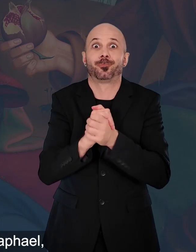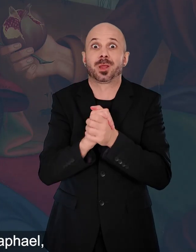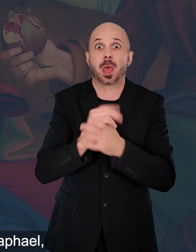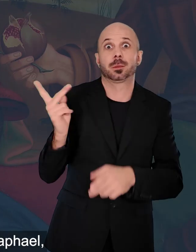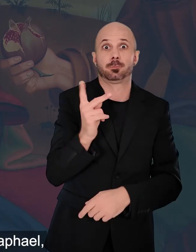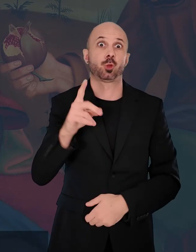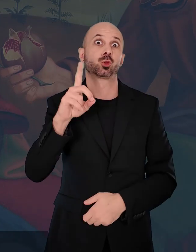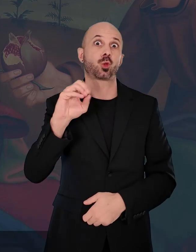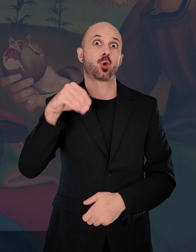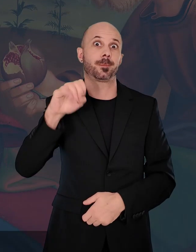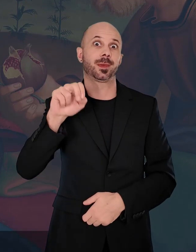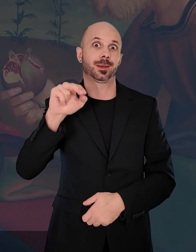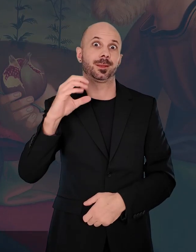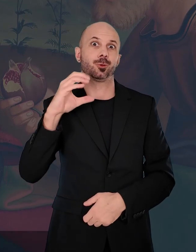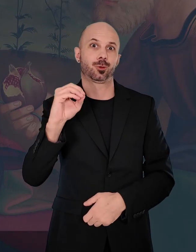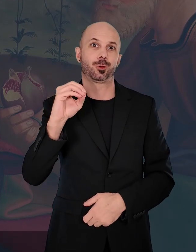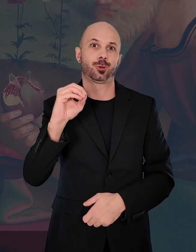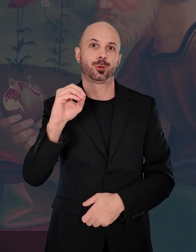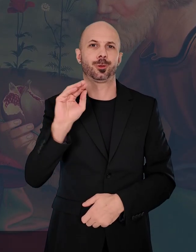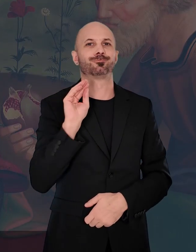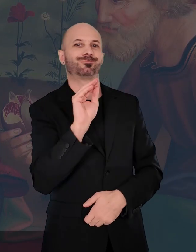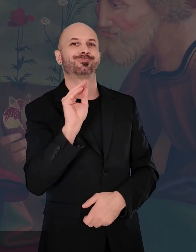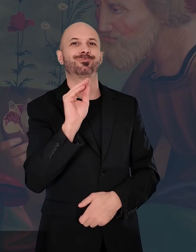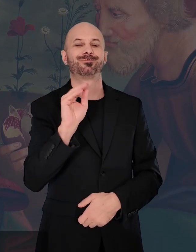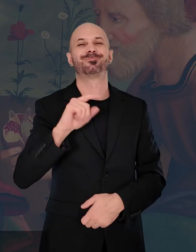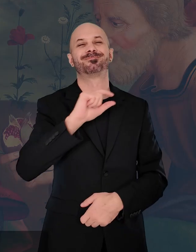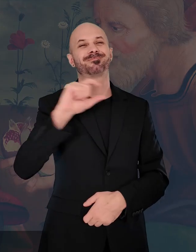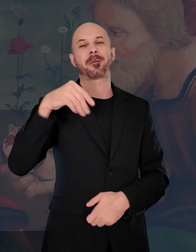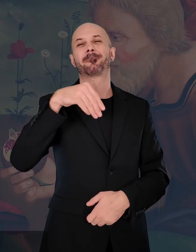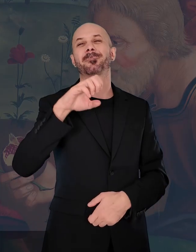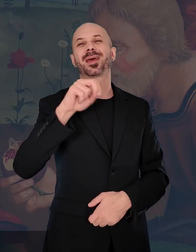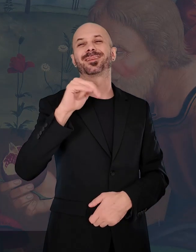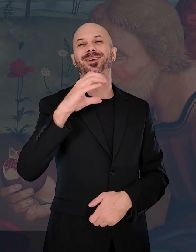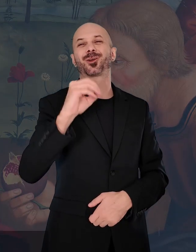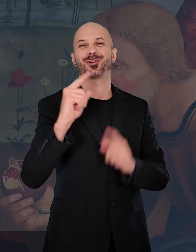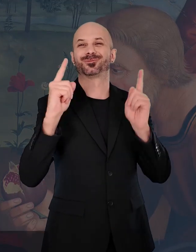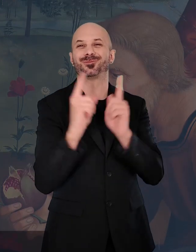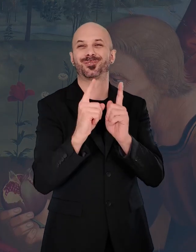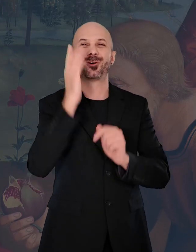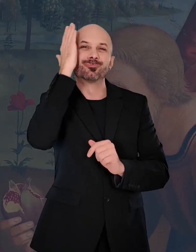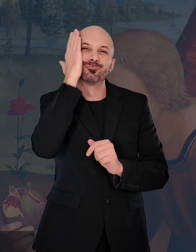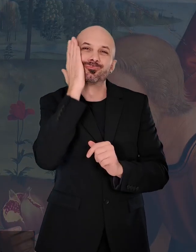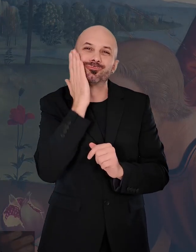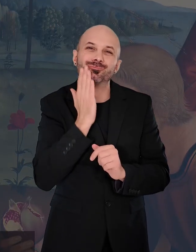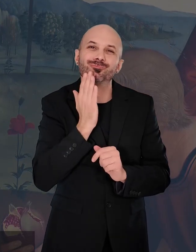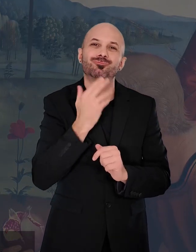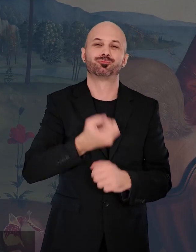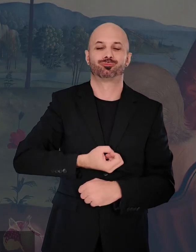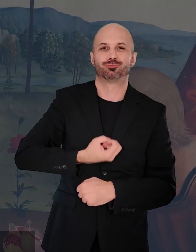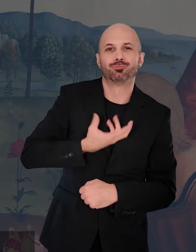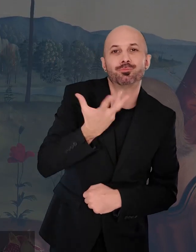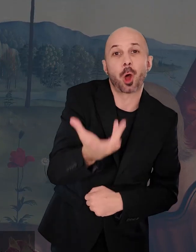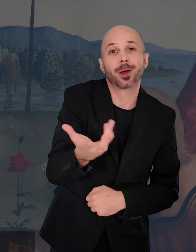he asks his friend Domenico, Meneco, to send him a poem and some sermons, and in